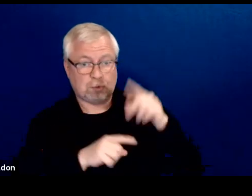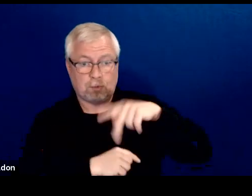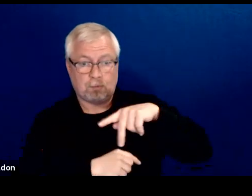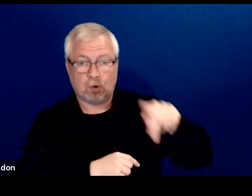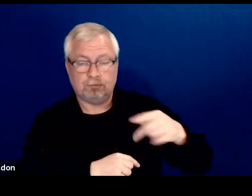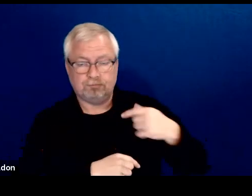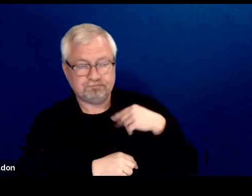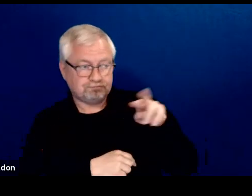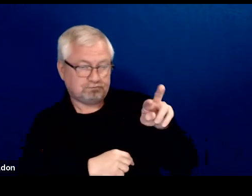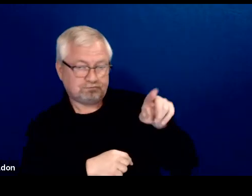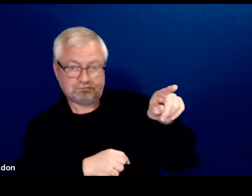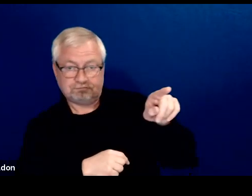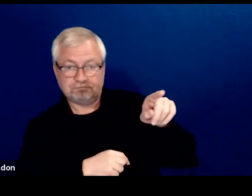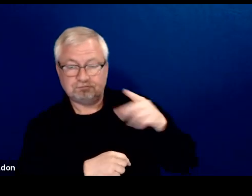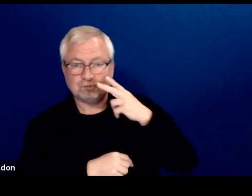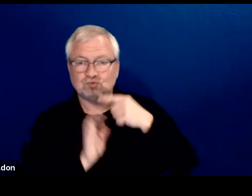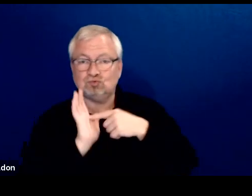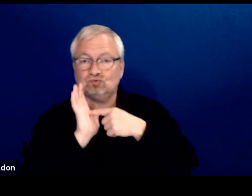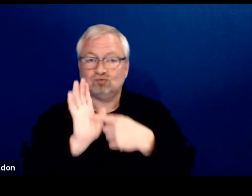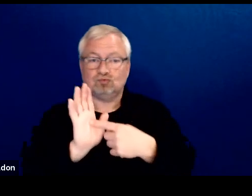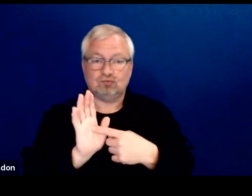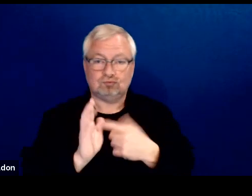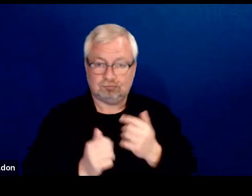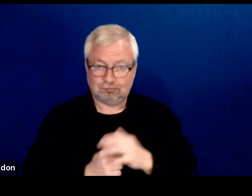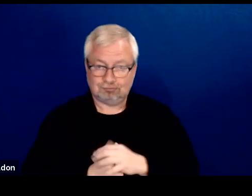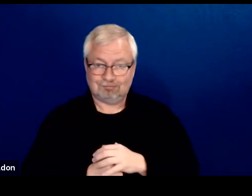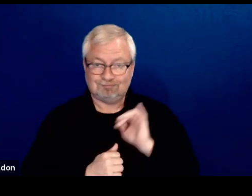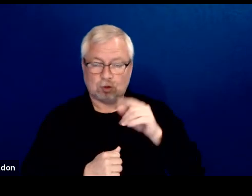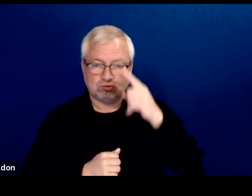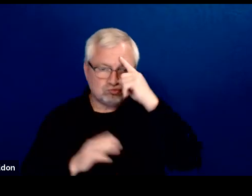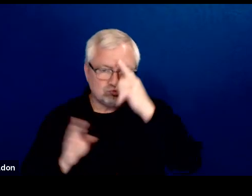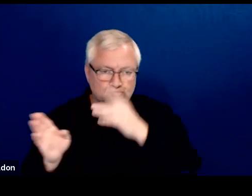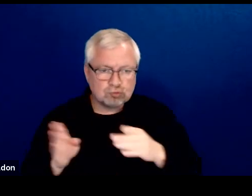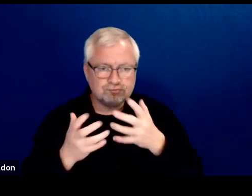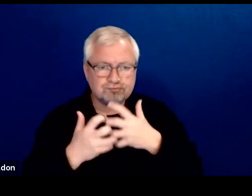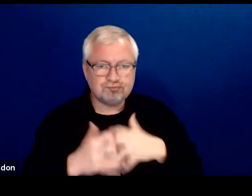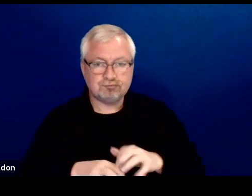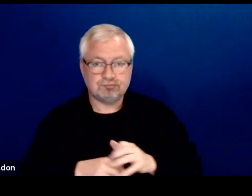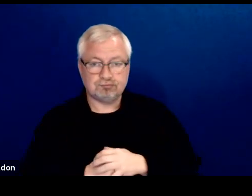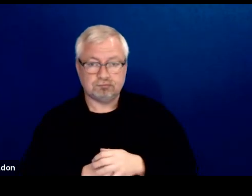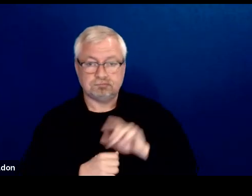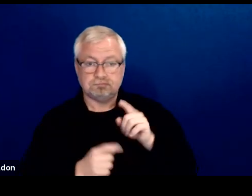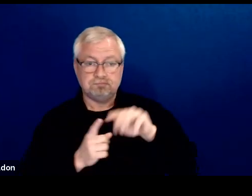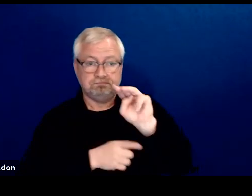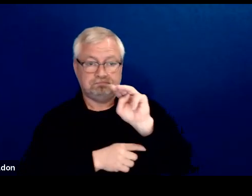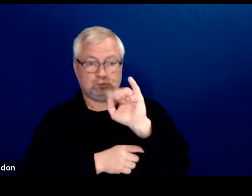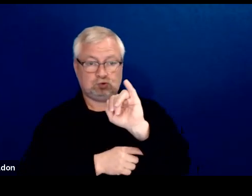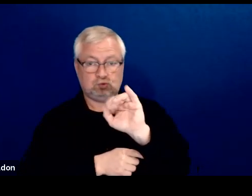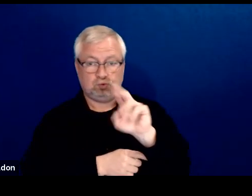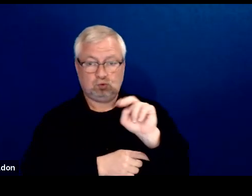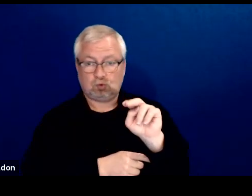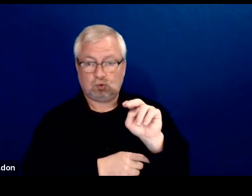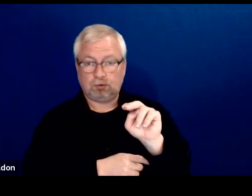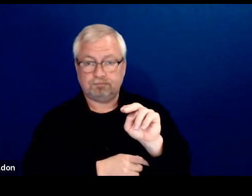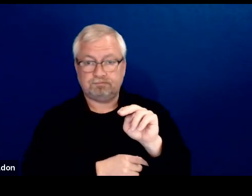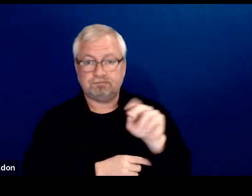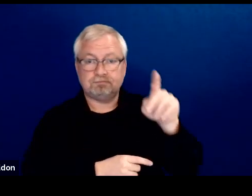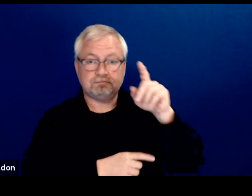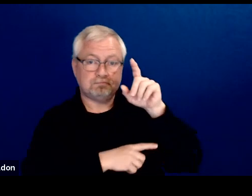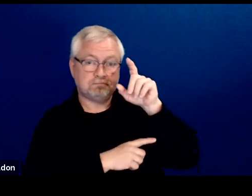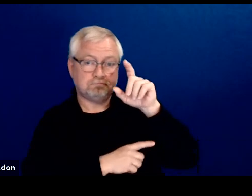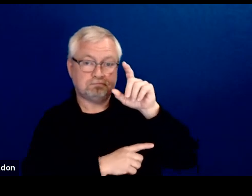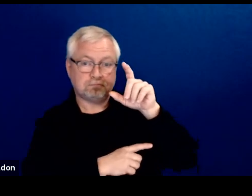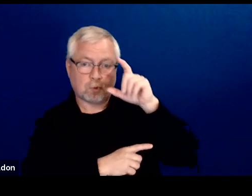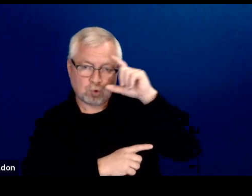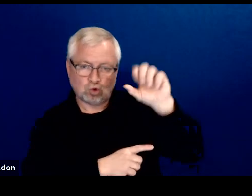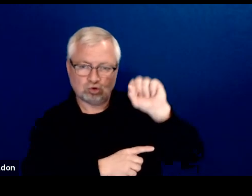heavily. I talk about the Minnesota moonshot on testing, where I think if we're not able to get them where we're not, we're